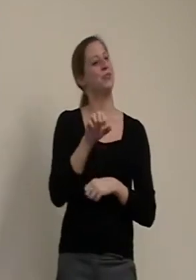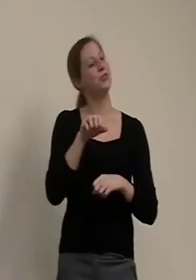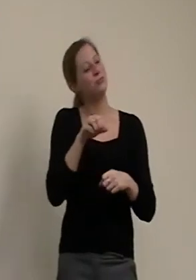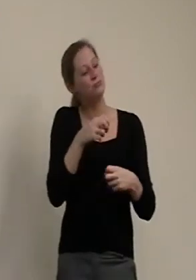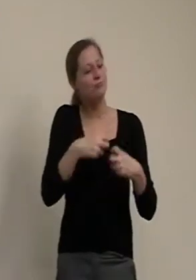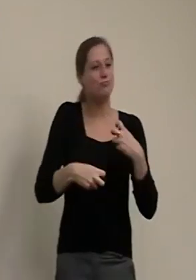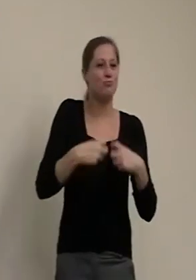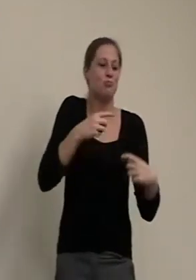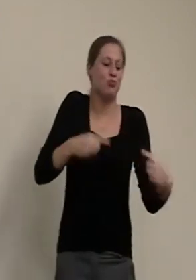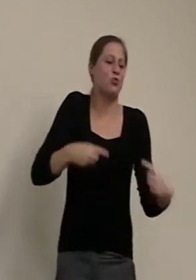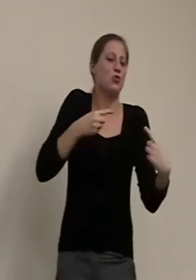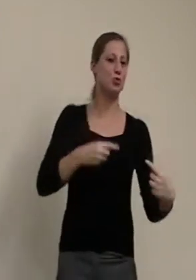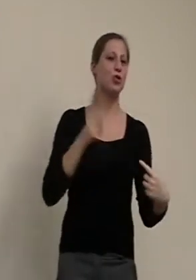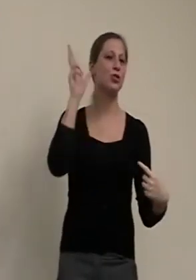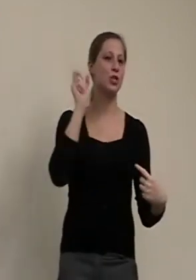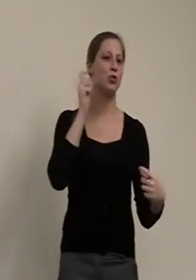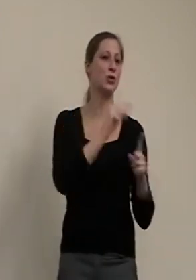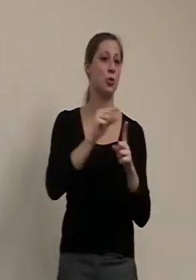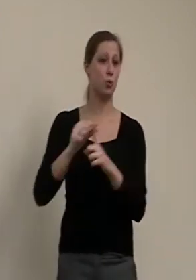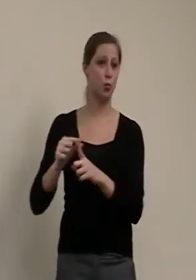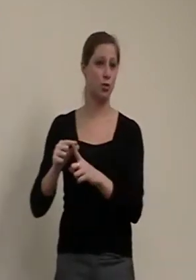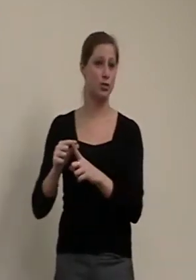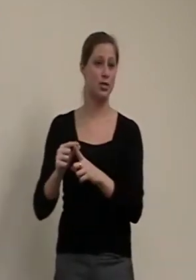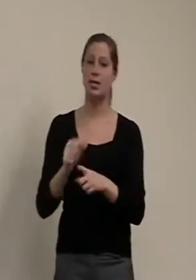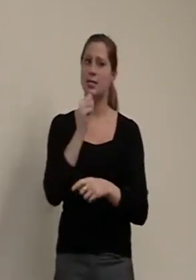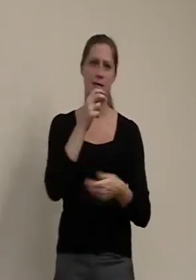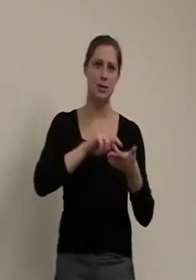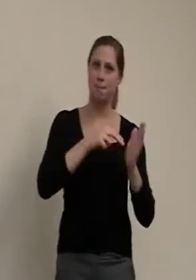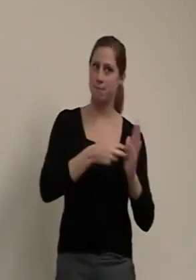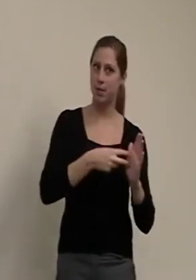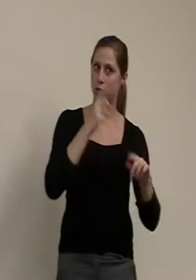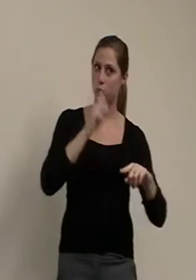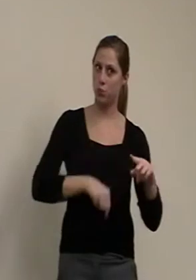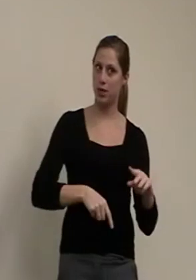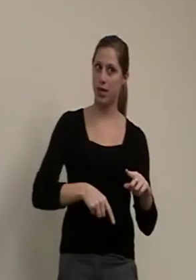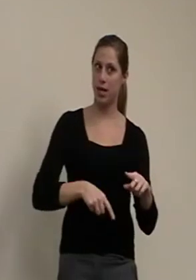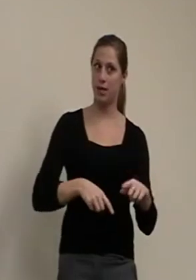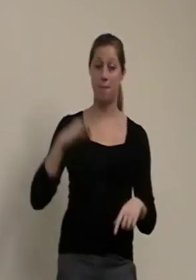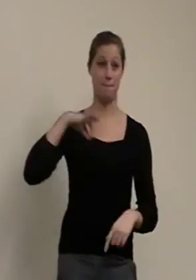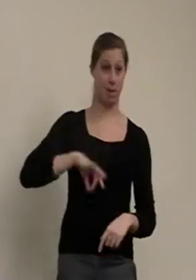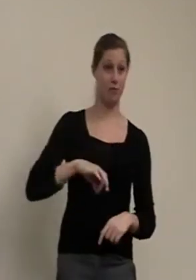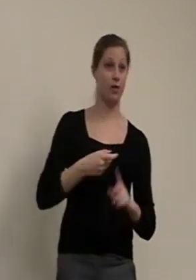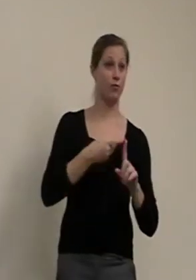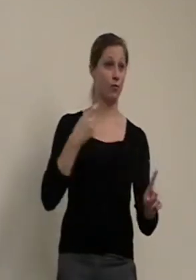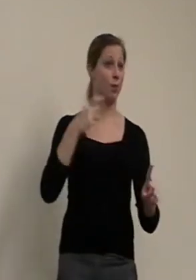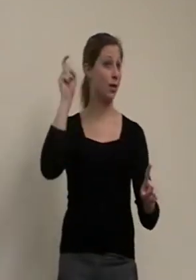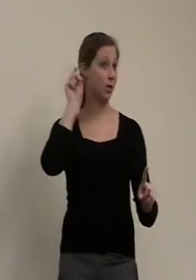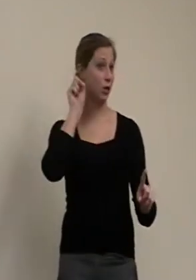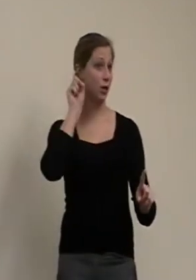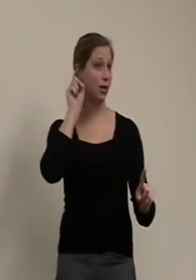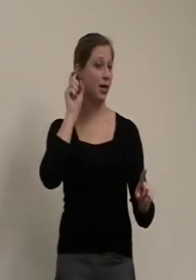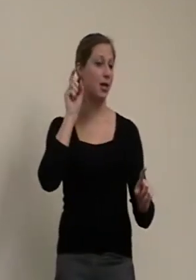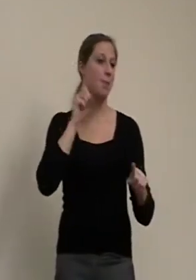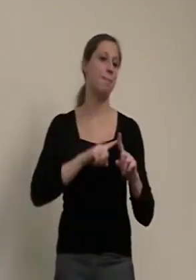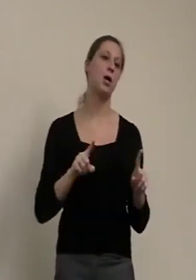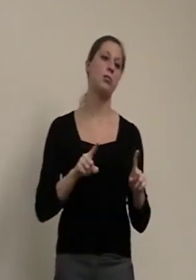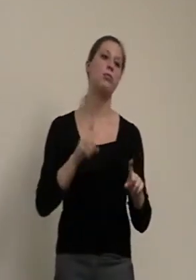couldn't benefit from a hearing aid, but that's something that you would need to decide whether you want to do.